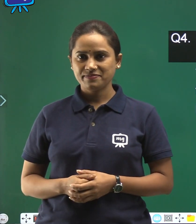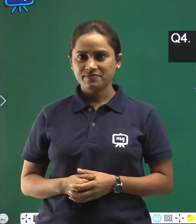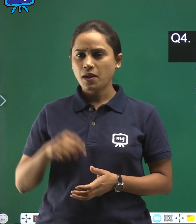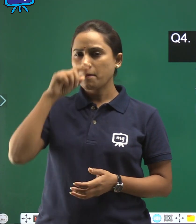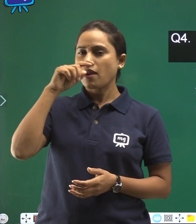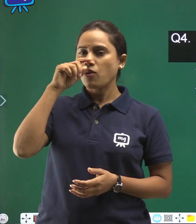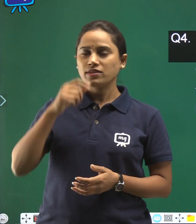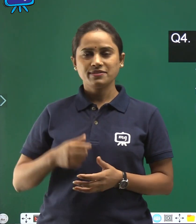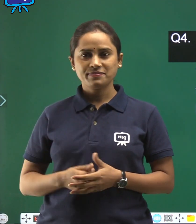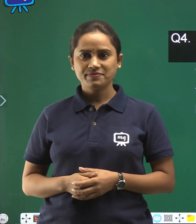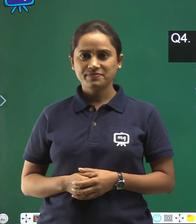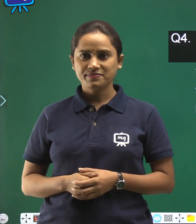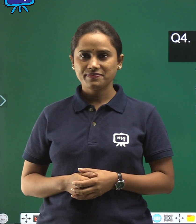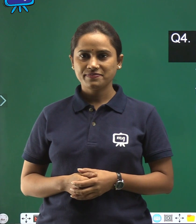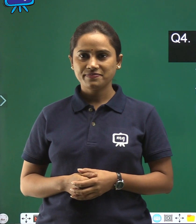proud